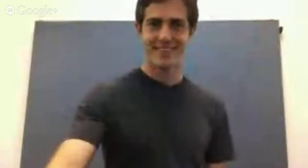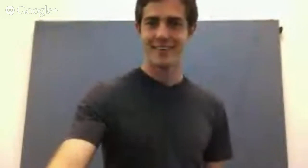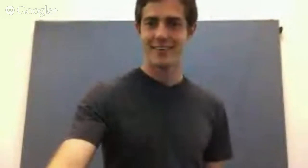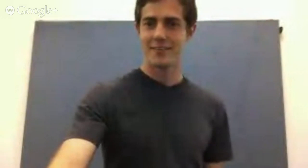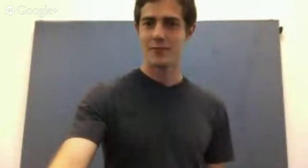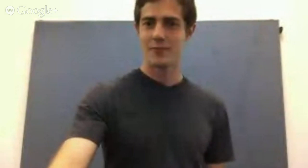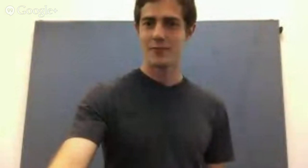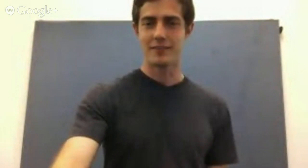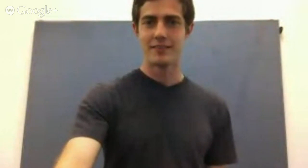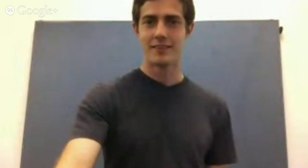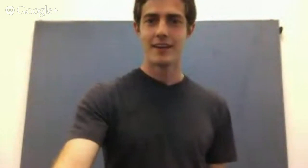Whatever.